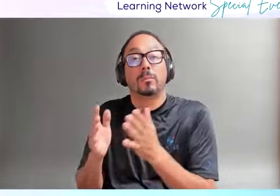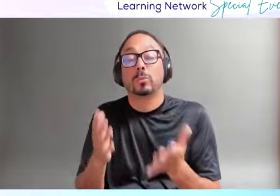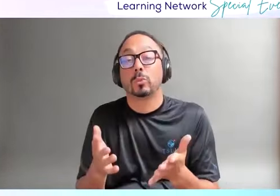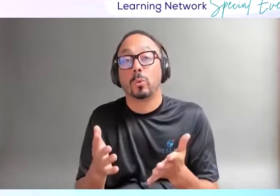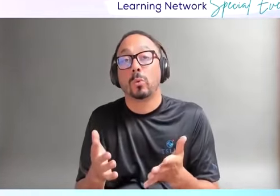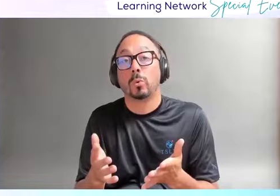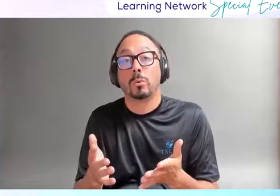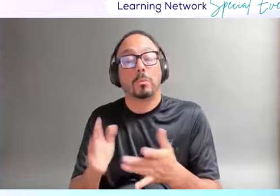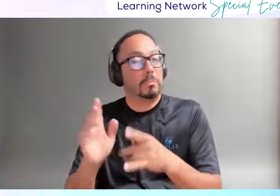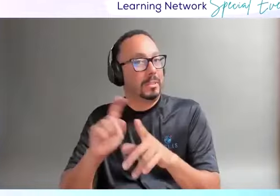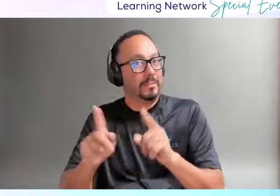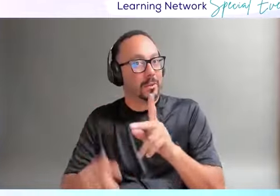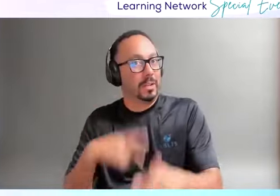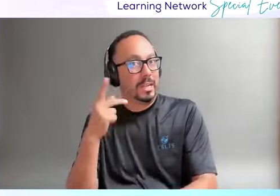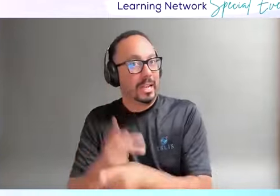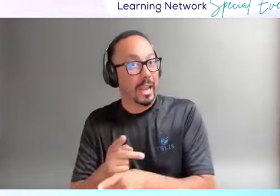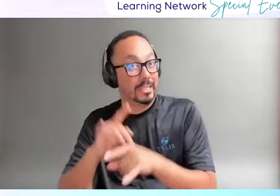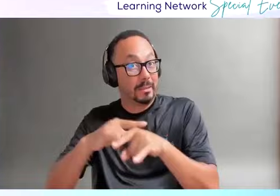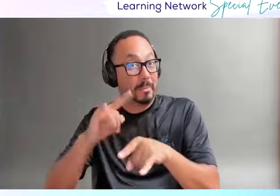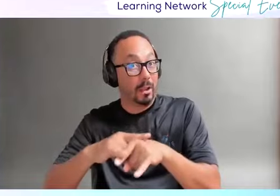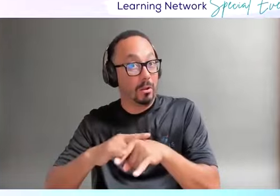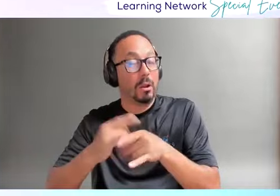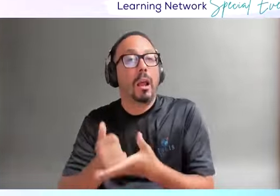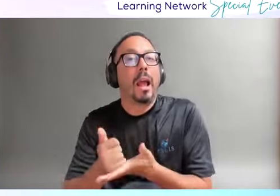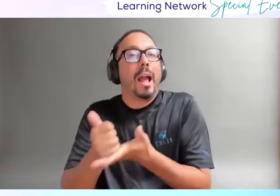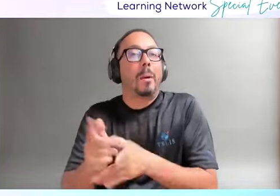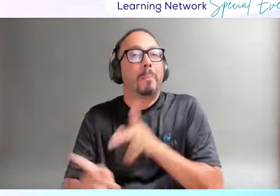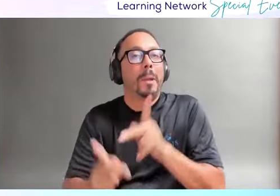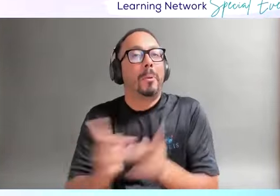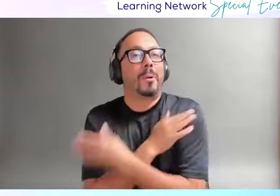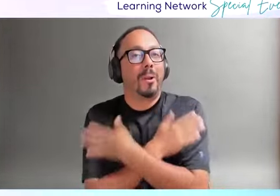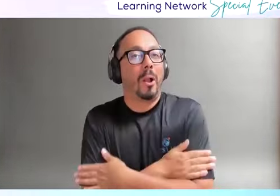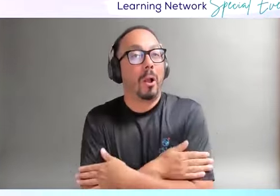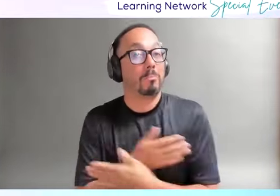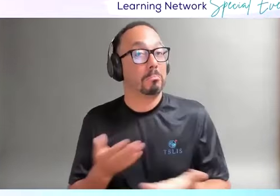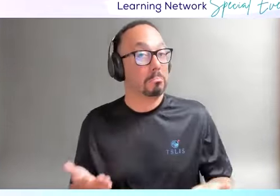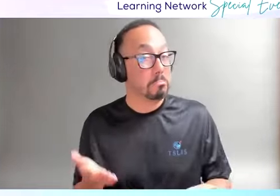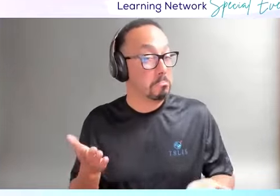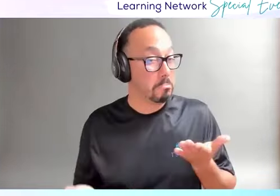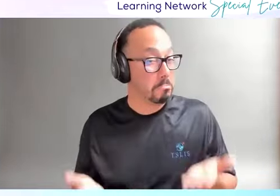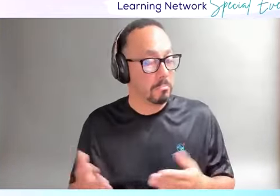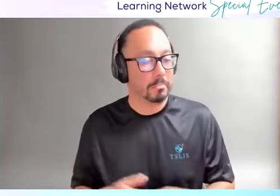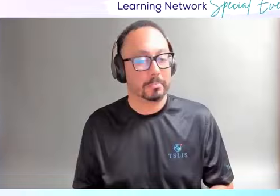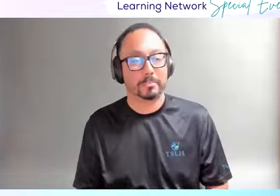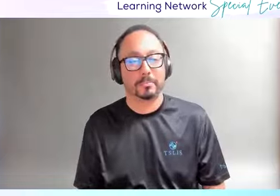maybe help people stay calm. We'll come back to that. Opioids and prescription pain